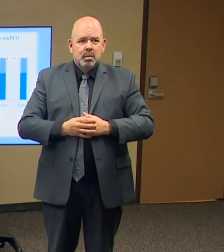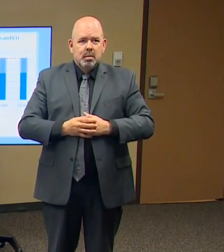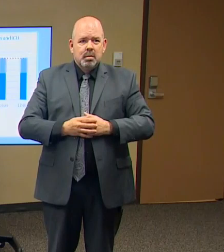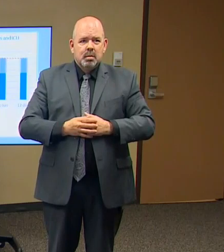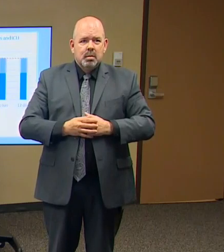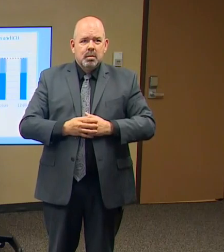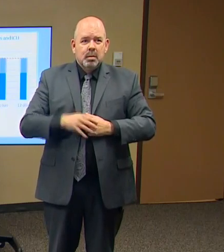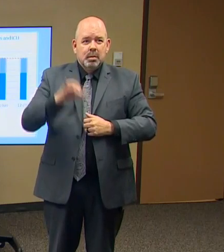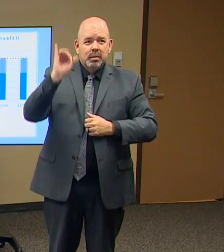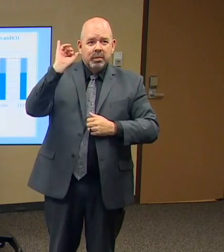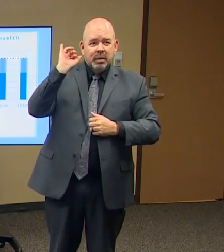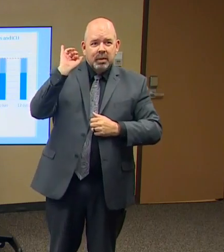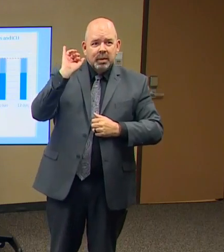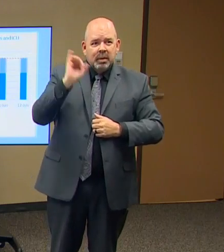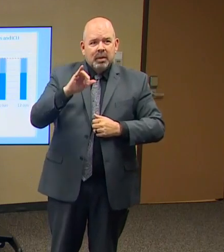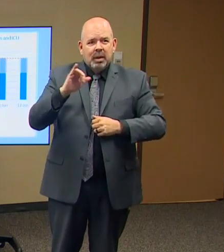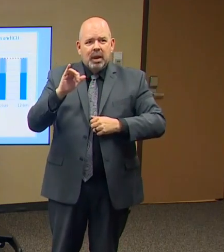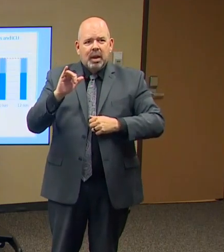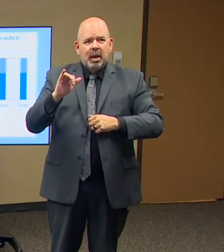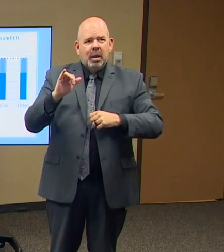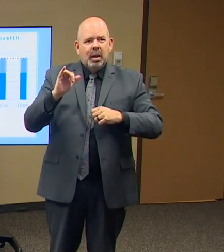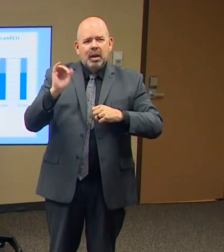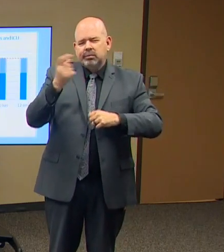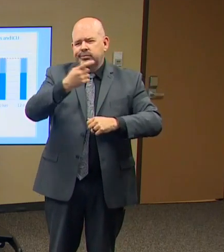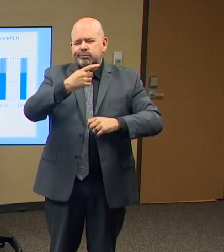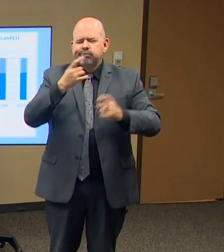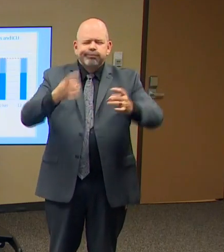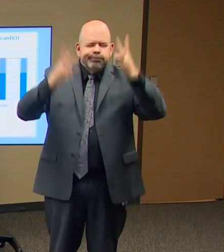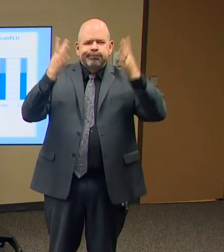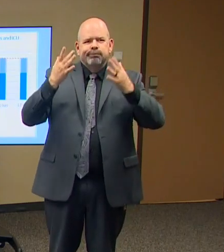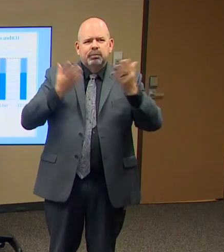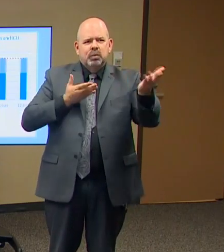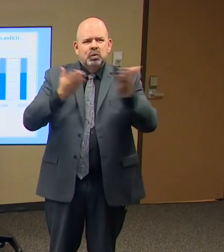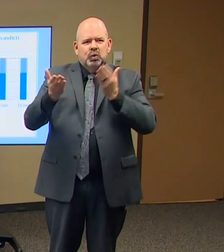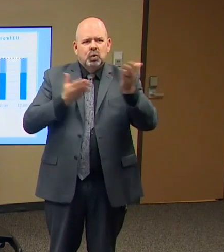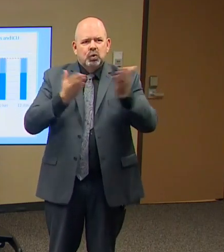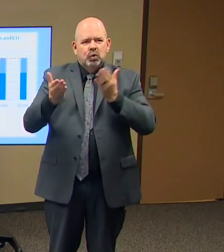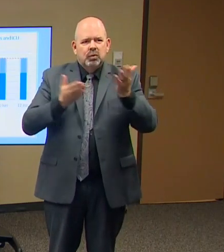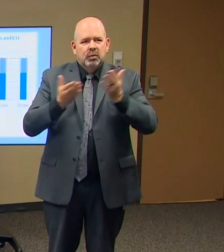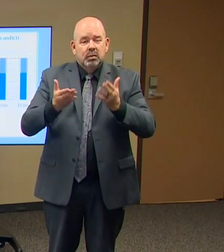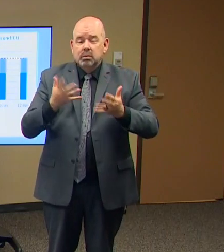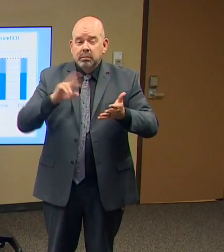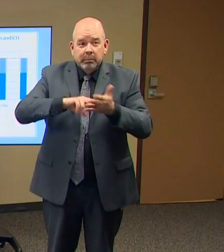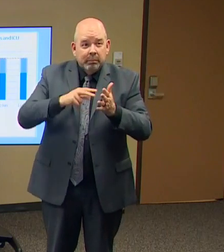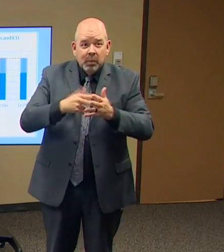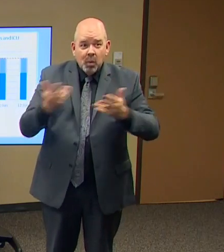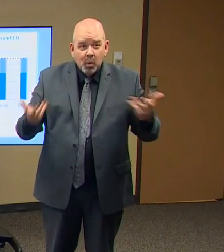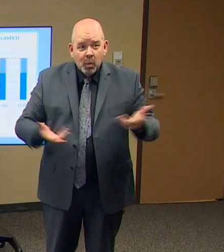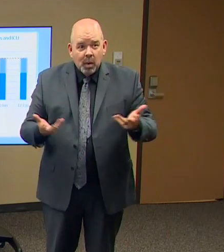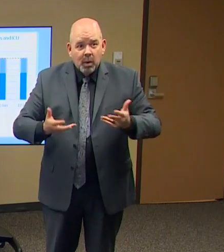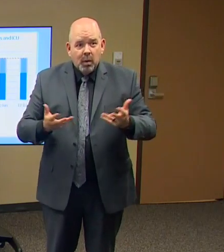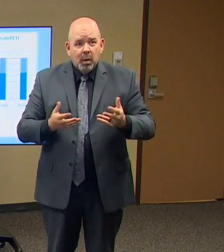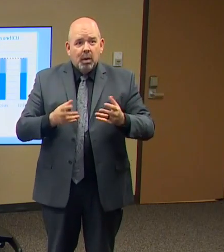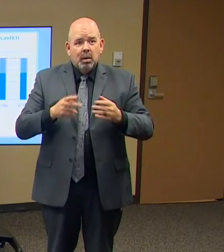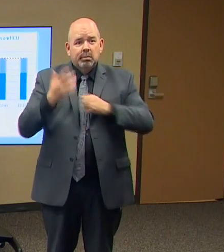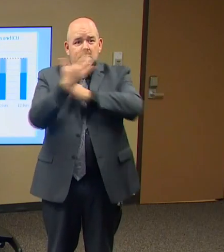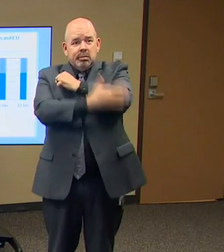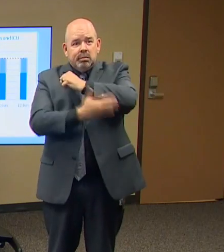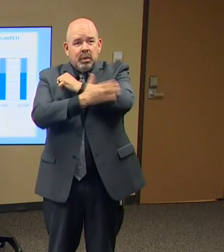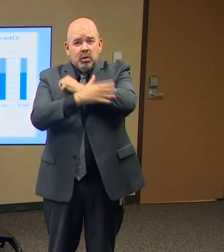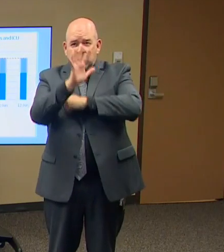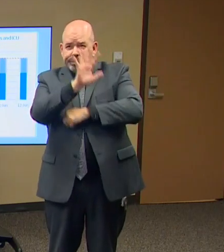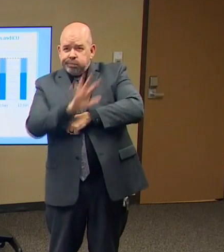Service Area E. It's some of the multiple counties in our Dallas-Fort Worth area. But this is